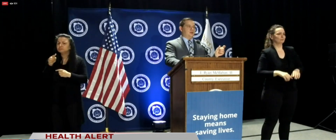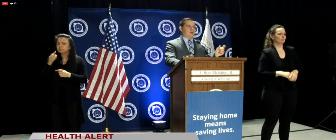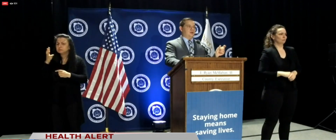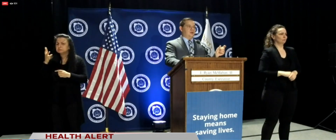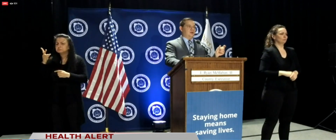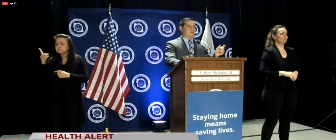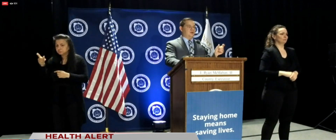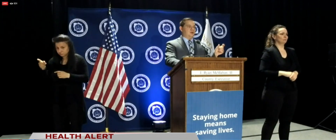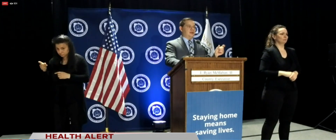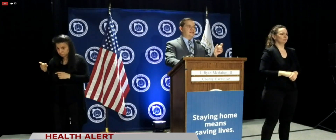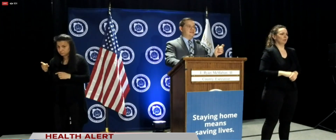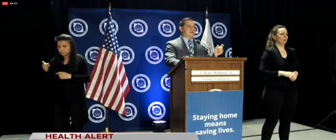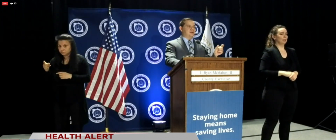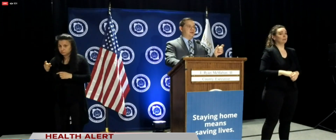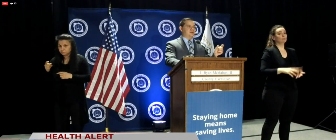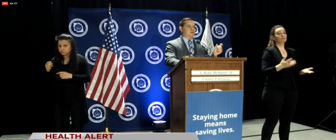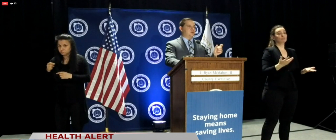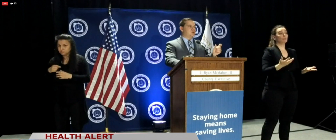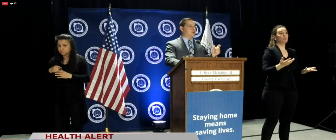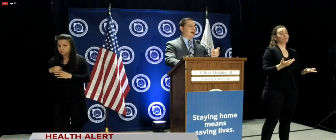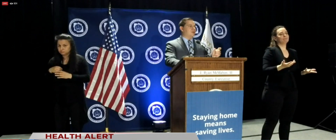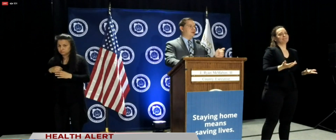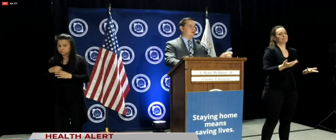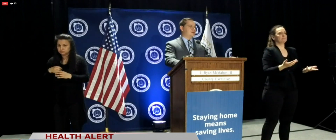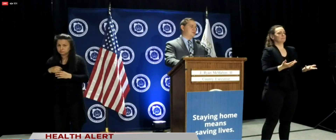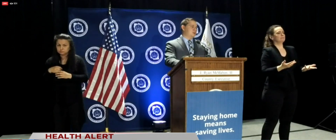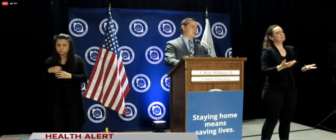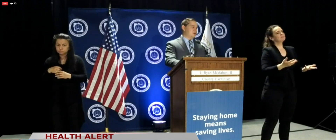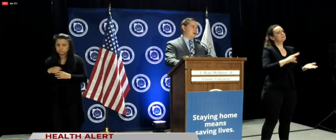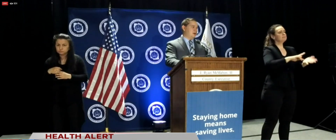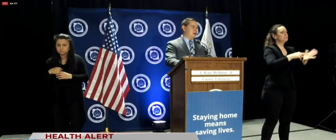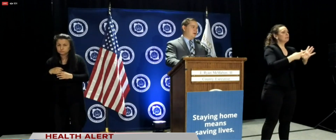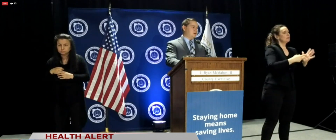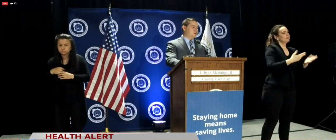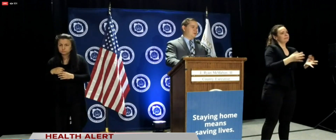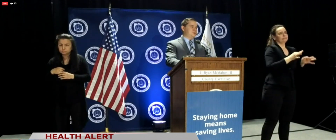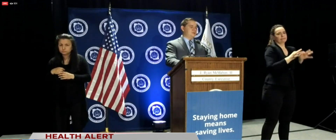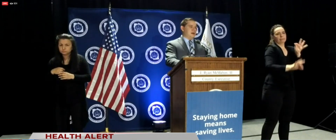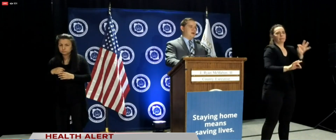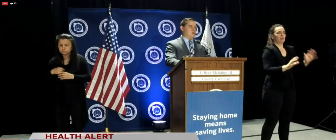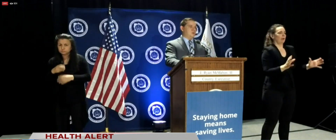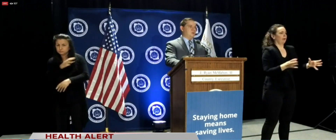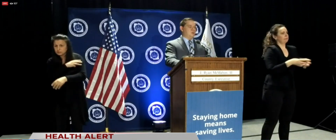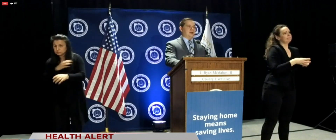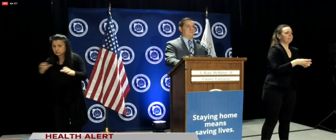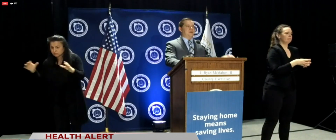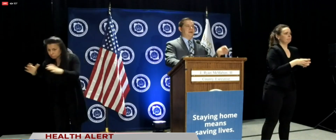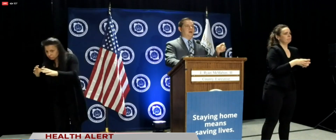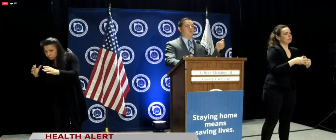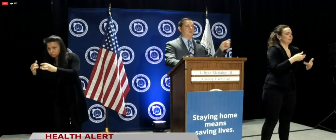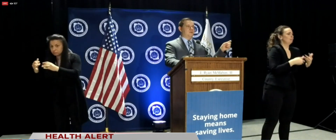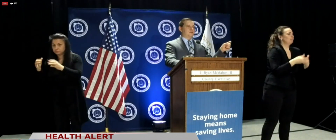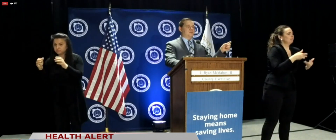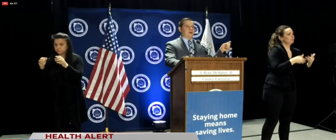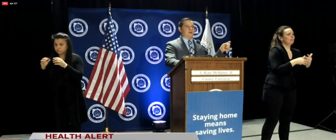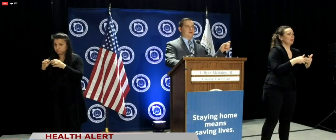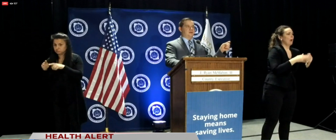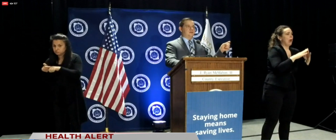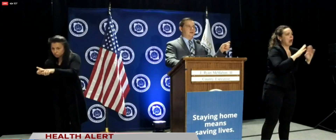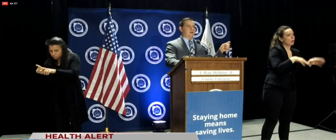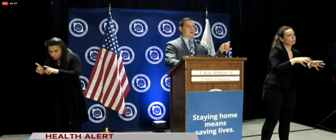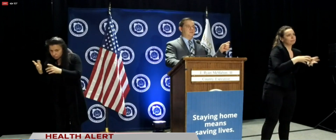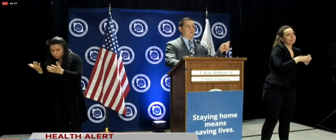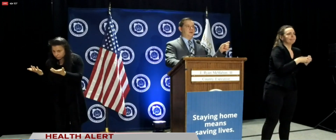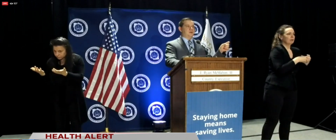category of unnecessary social gatherings, there's now, we're not going to pick on one